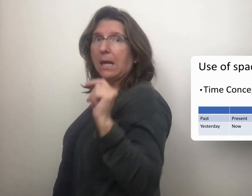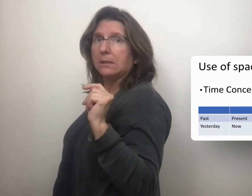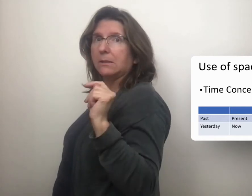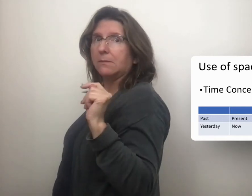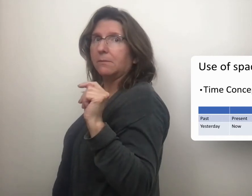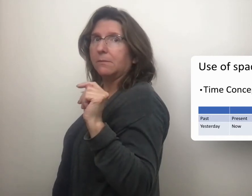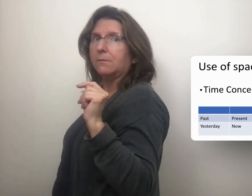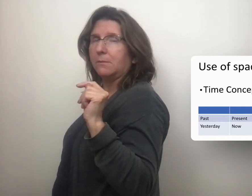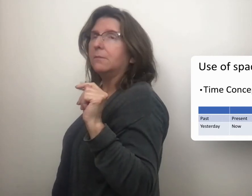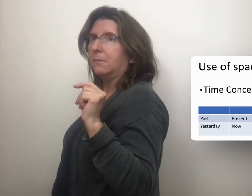backwards in space.